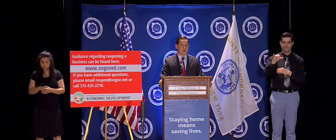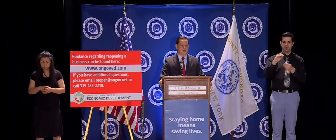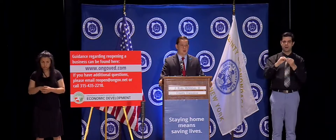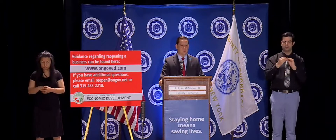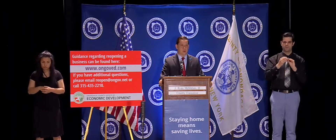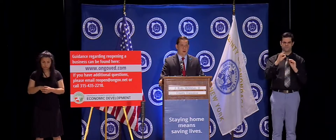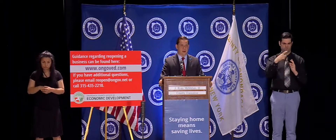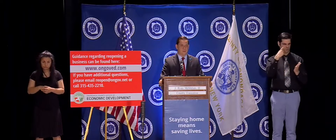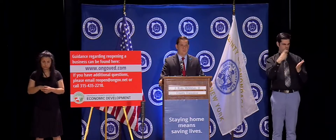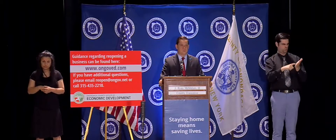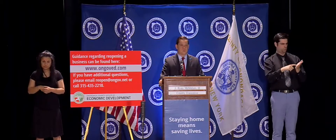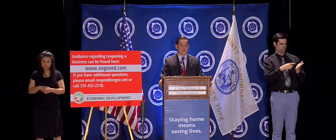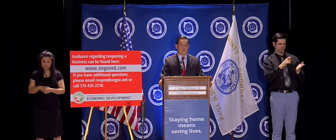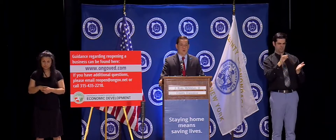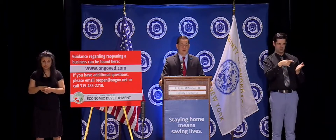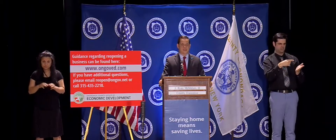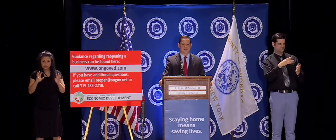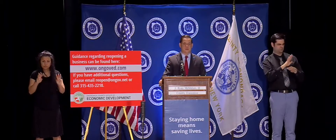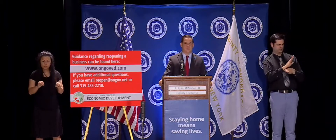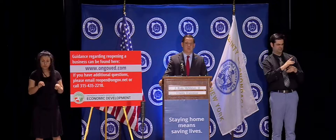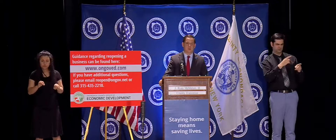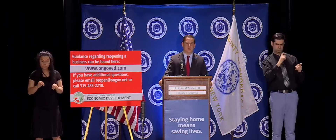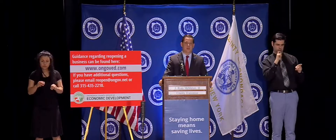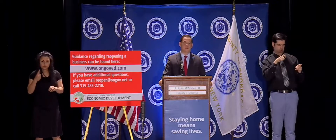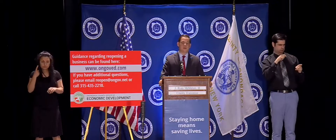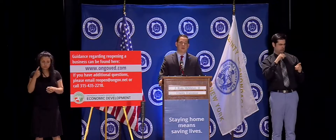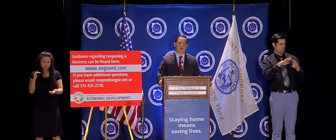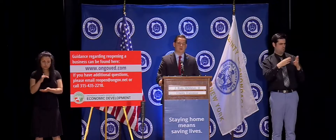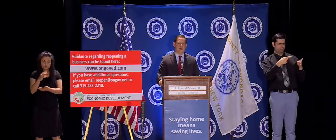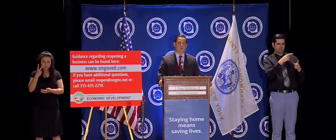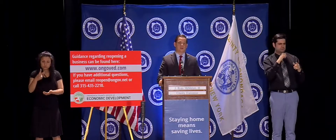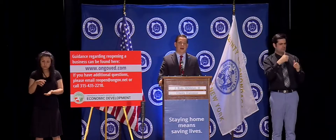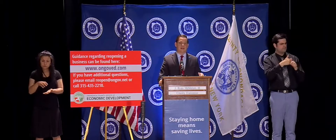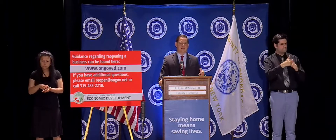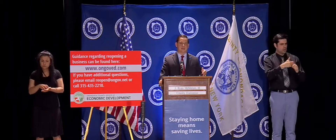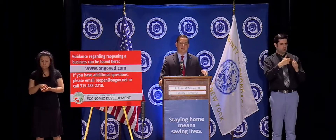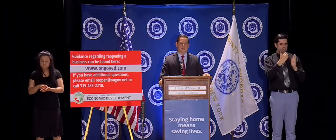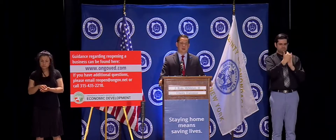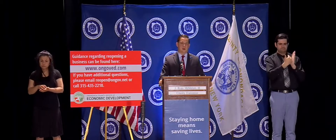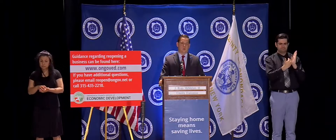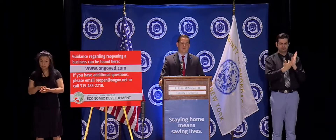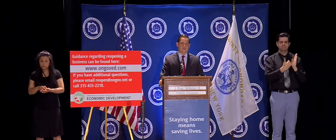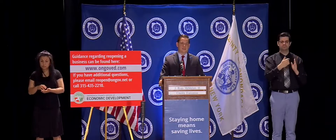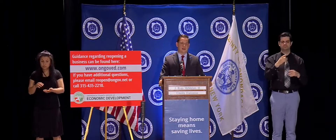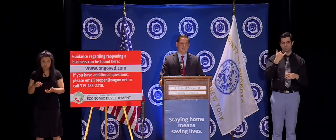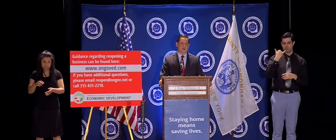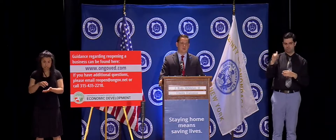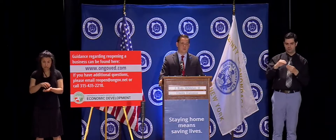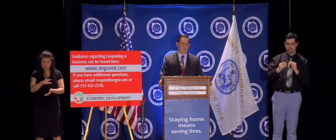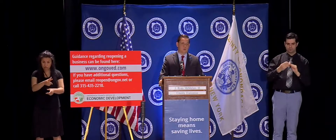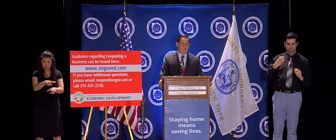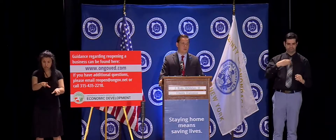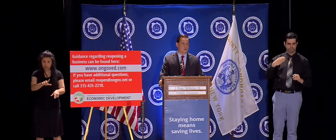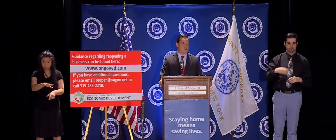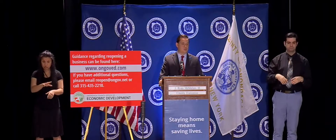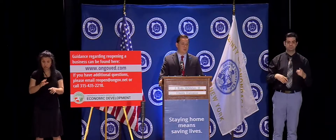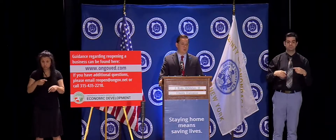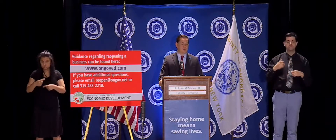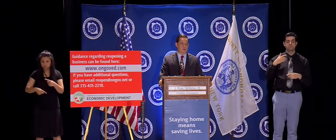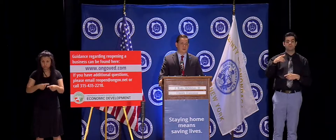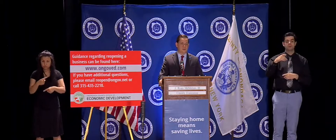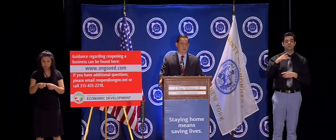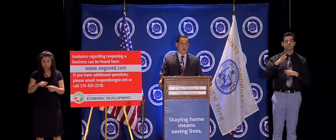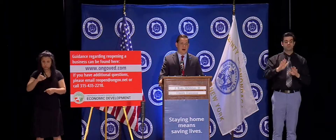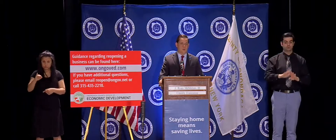Solutions daycare program for essential employees, there are slots. We have extended it through the month of